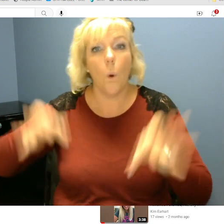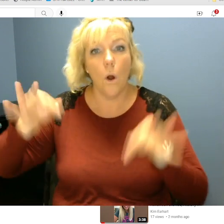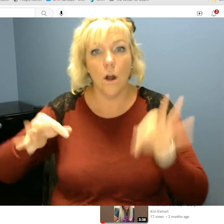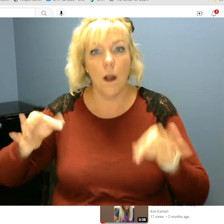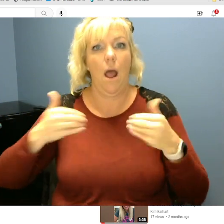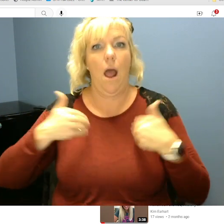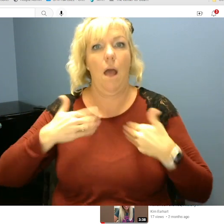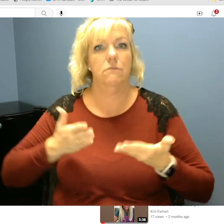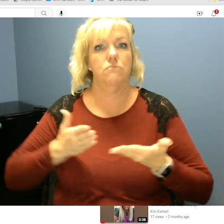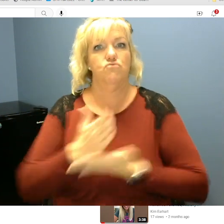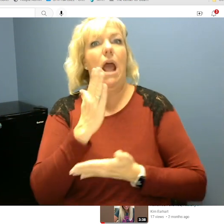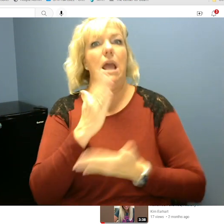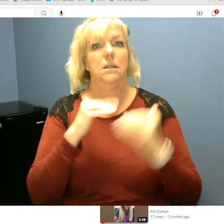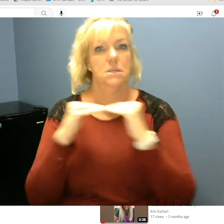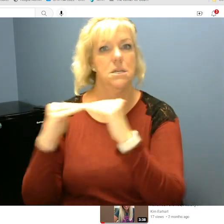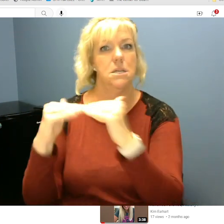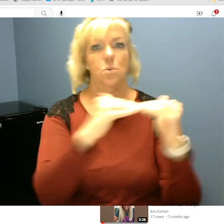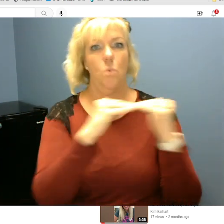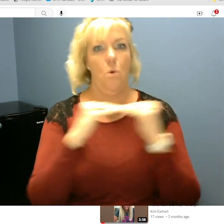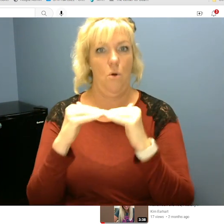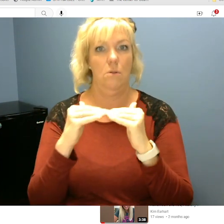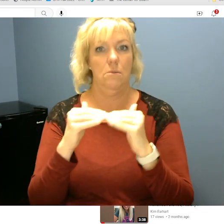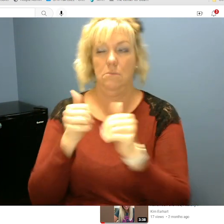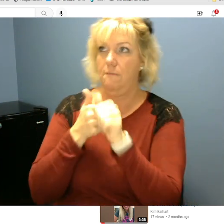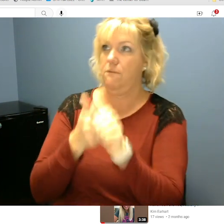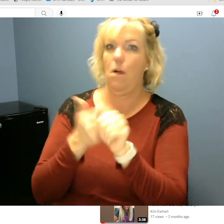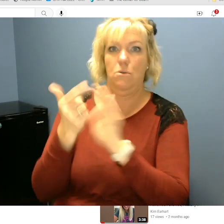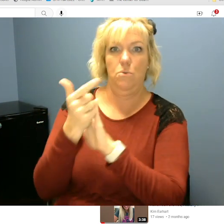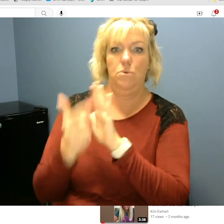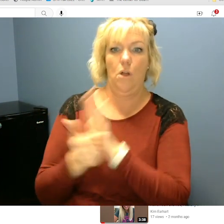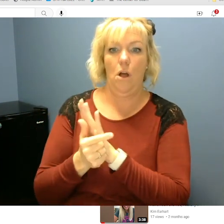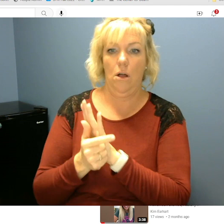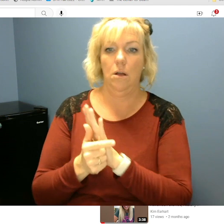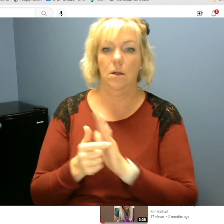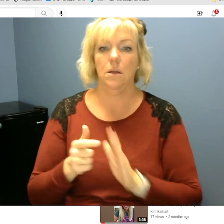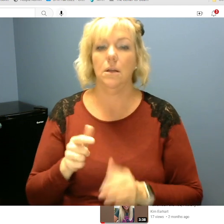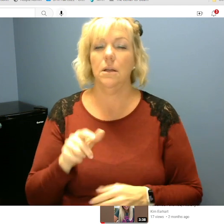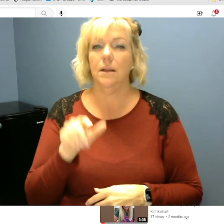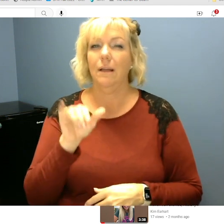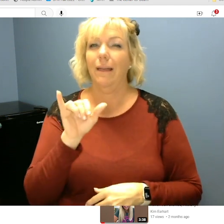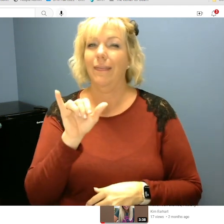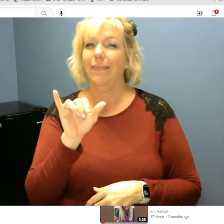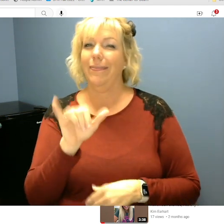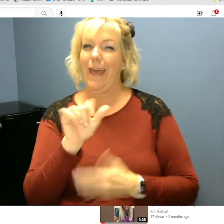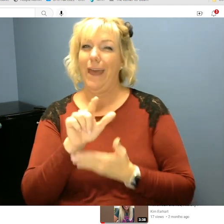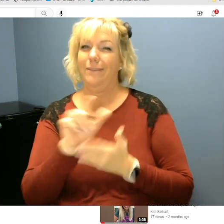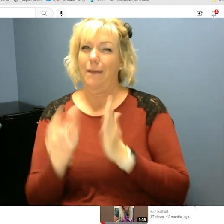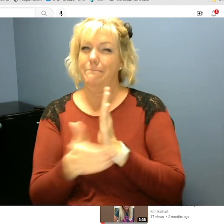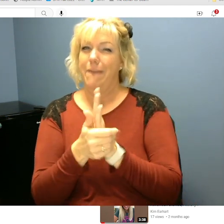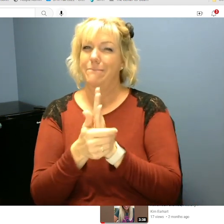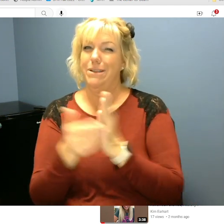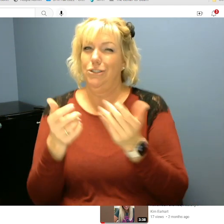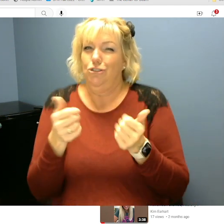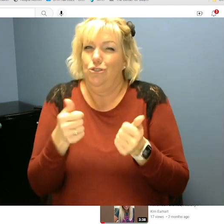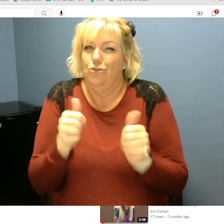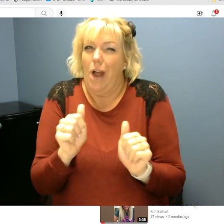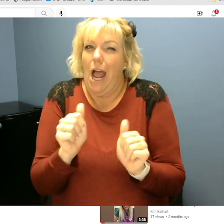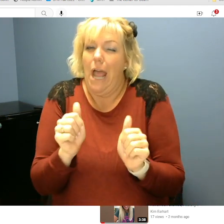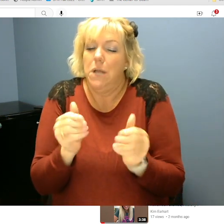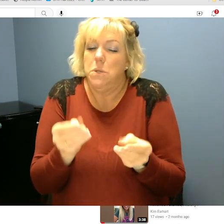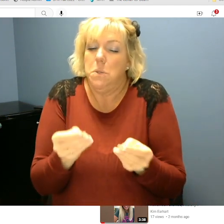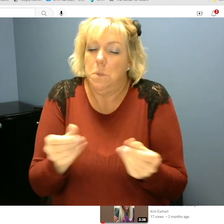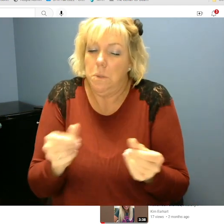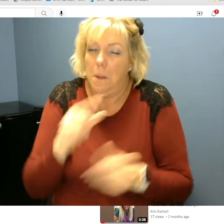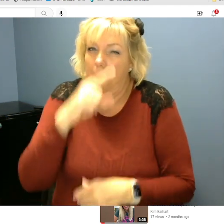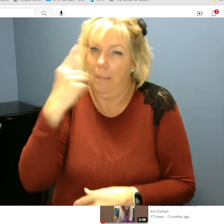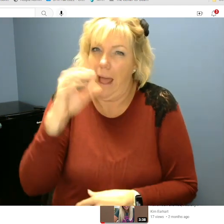law, meaning that we're all treated equally under the law. It's an attempt to deal with the black codes, but it's not going to have any real